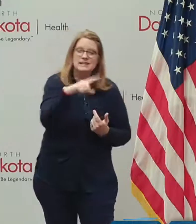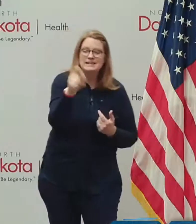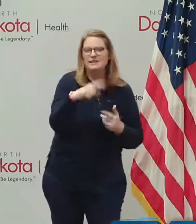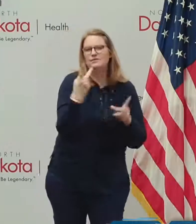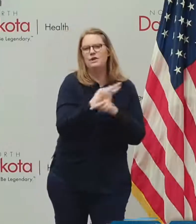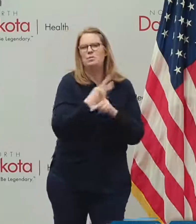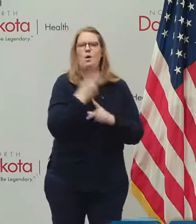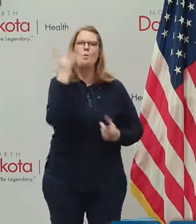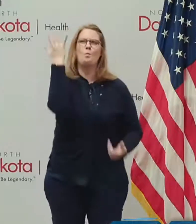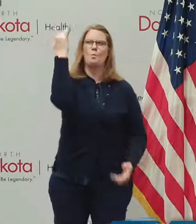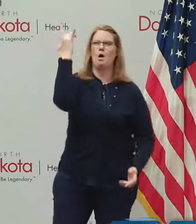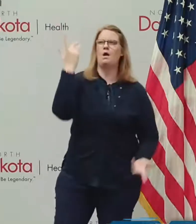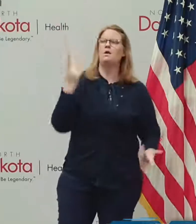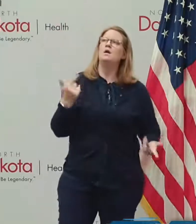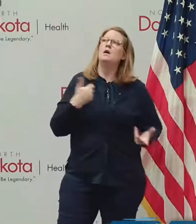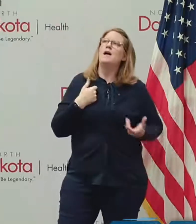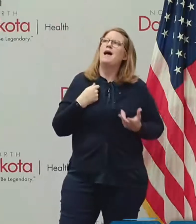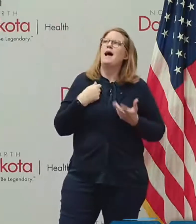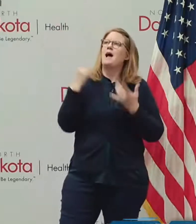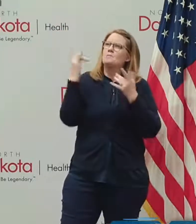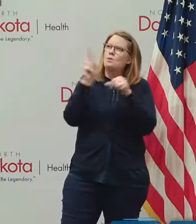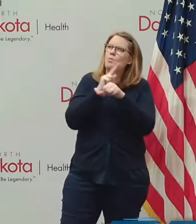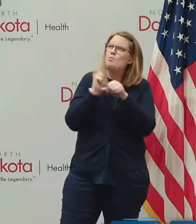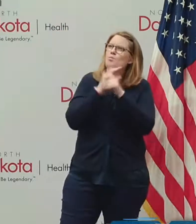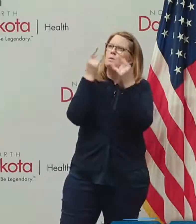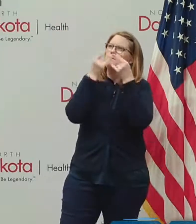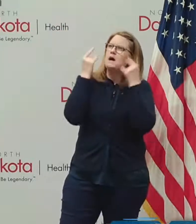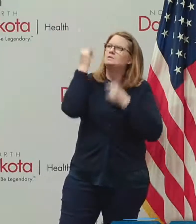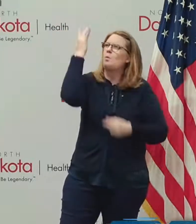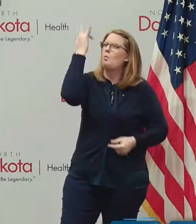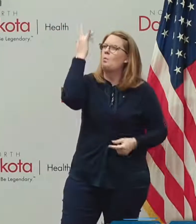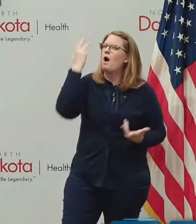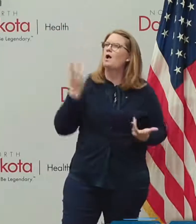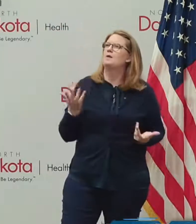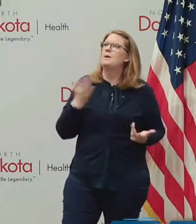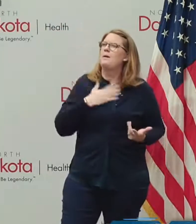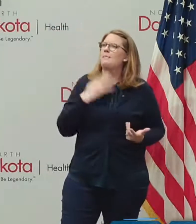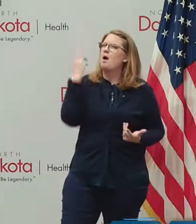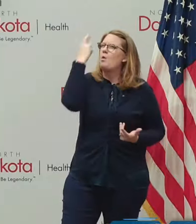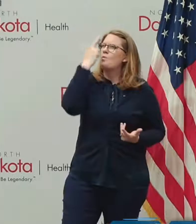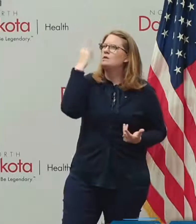why on why they might want to participate, and we can stop arguing about